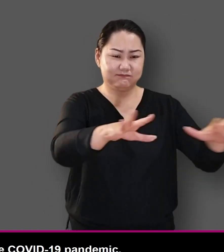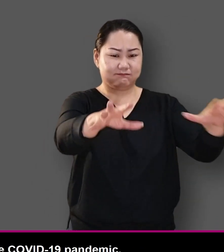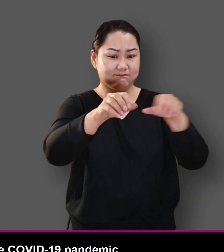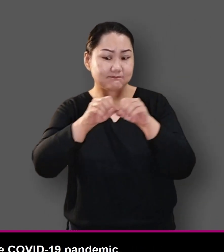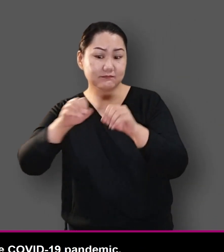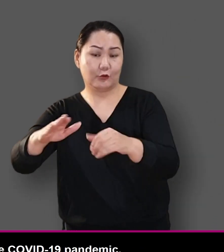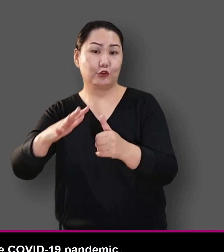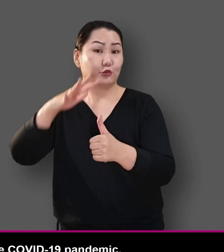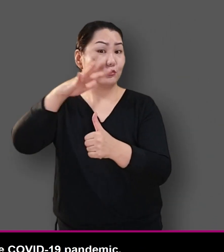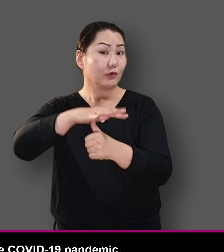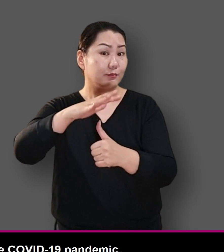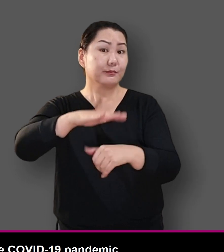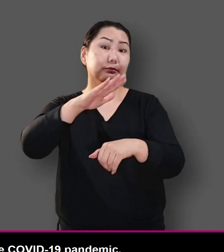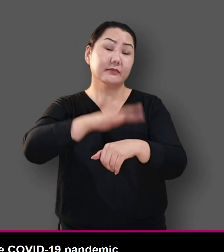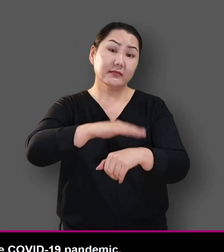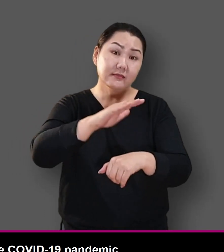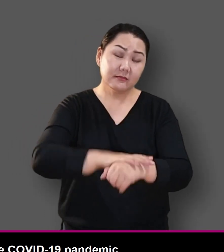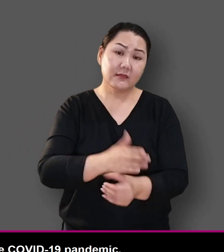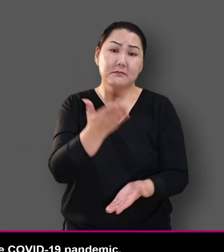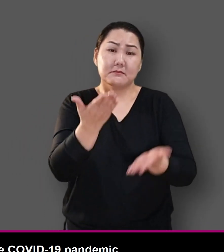At the peak of the COVID-19 pandemic,